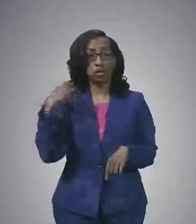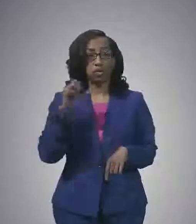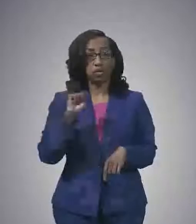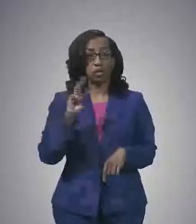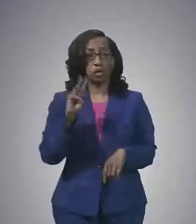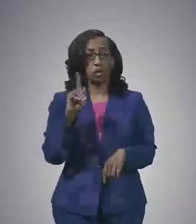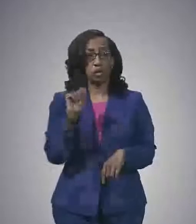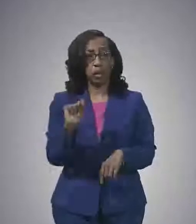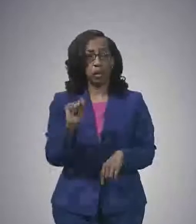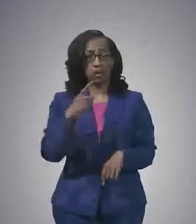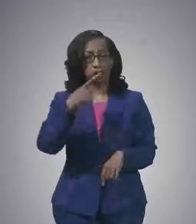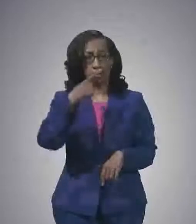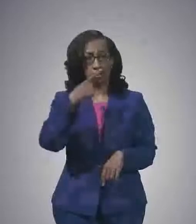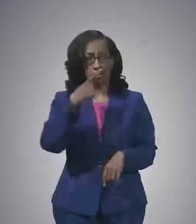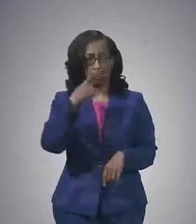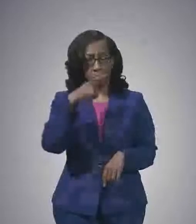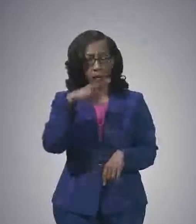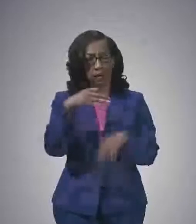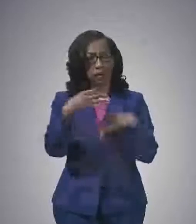give some context to